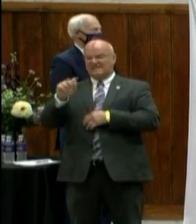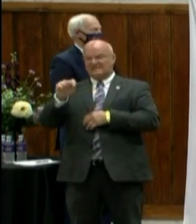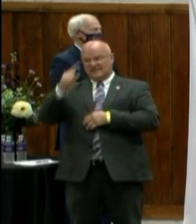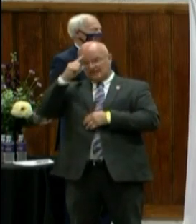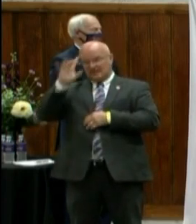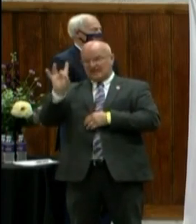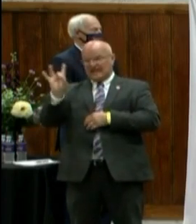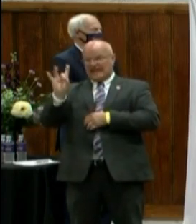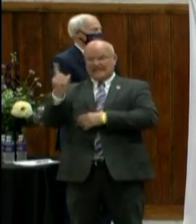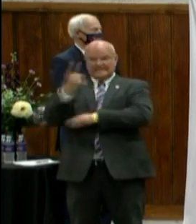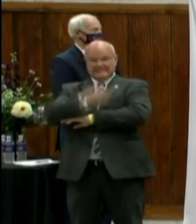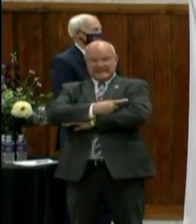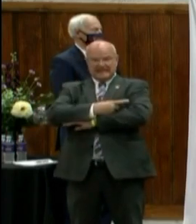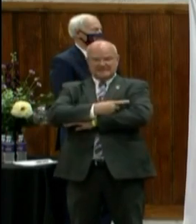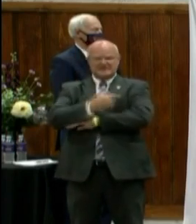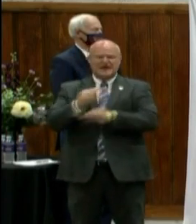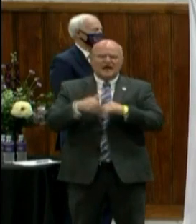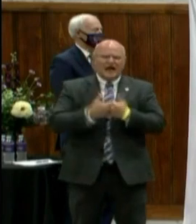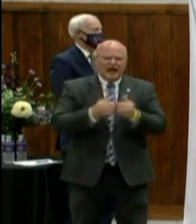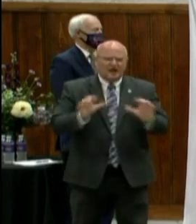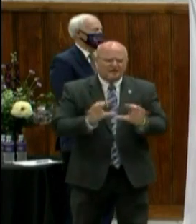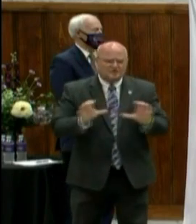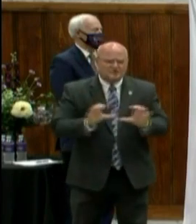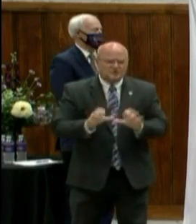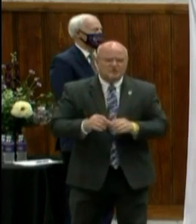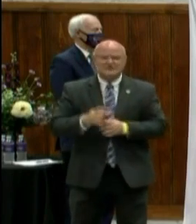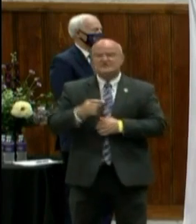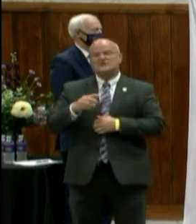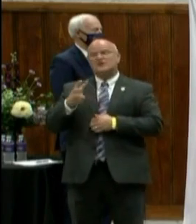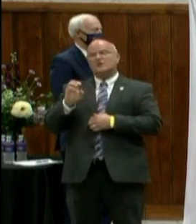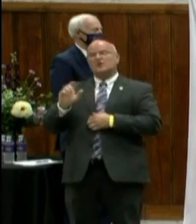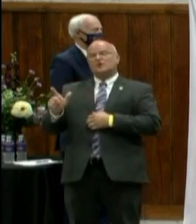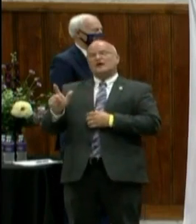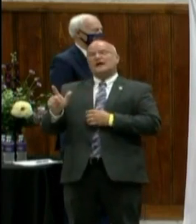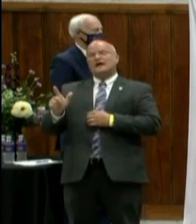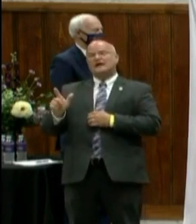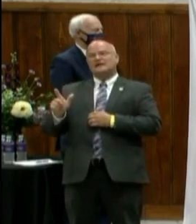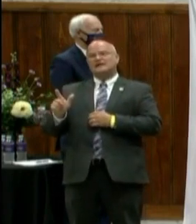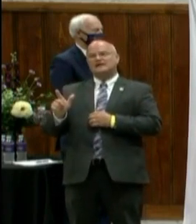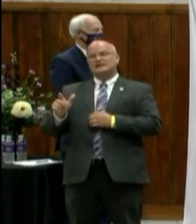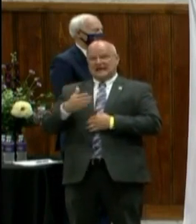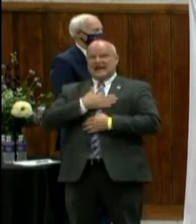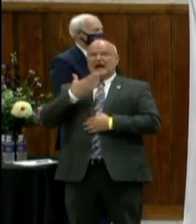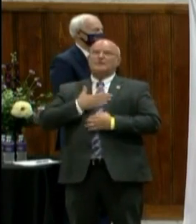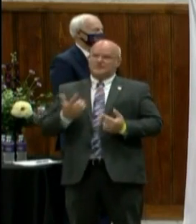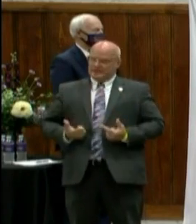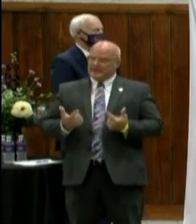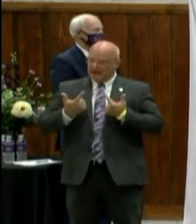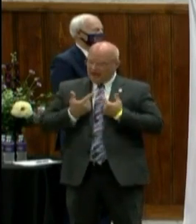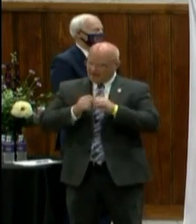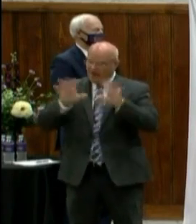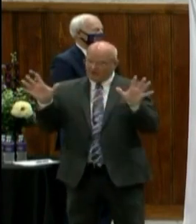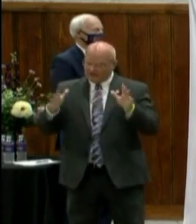8 days, and I asked him how he was doing, and he said, well, he was happy to be alive, obviously,